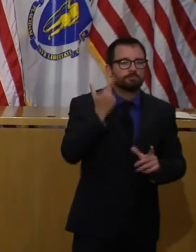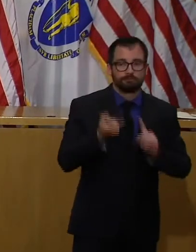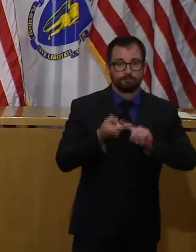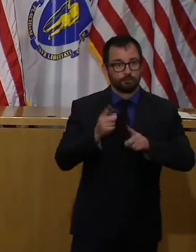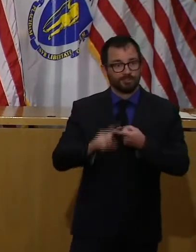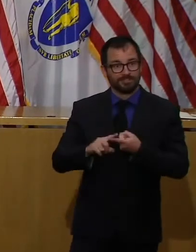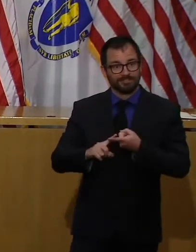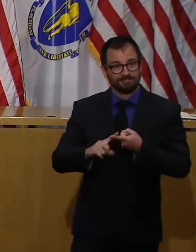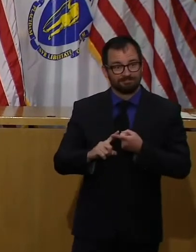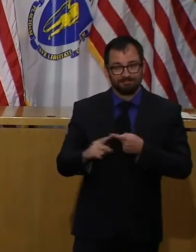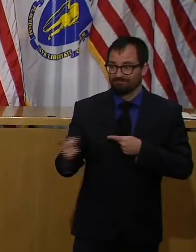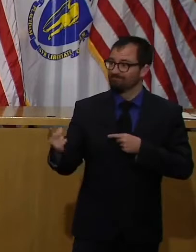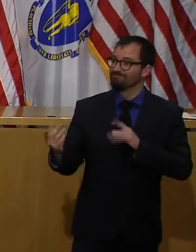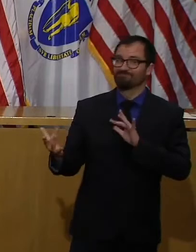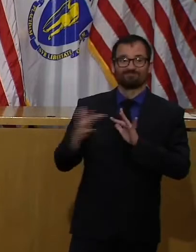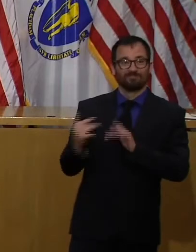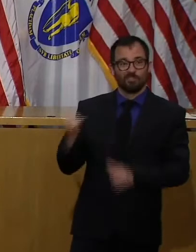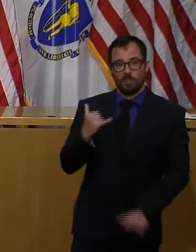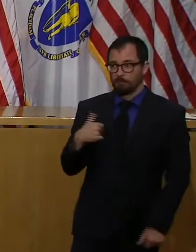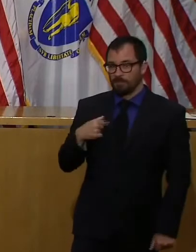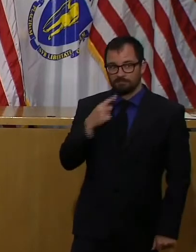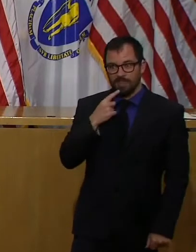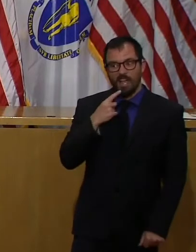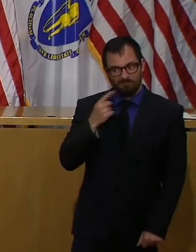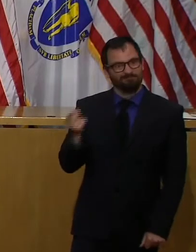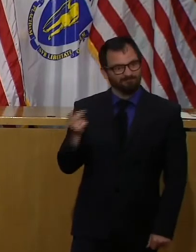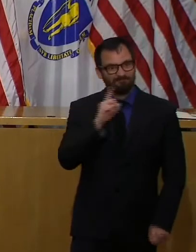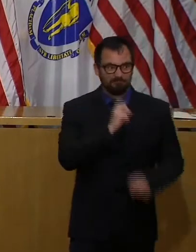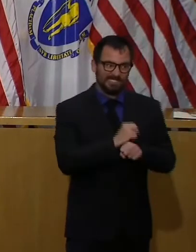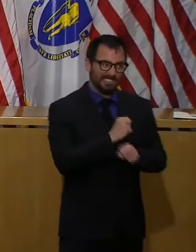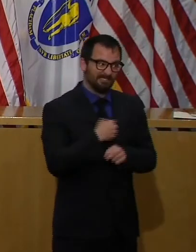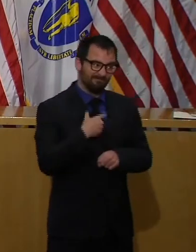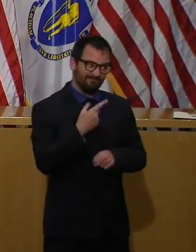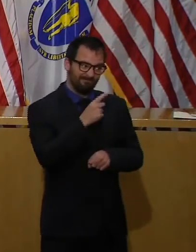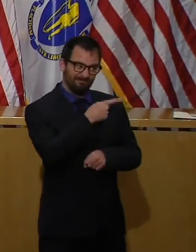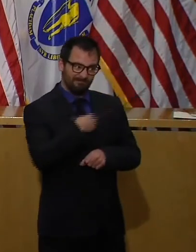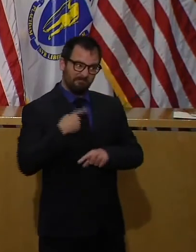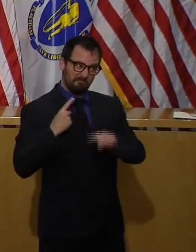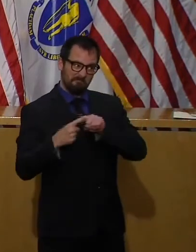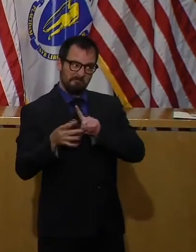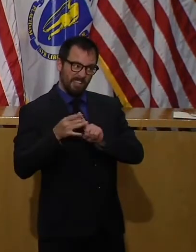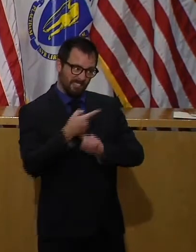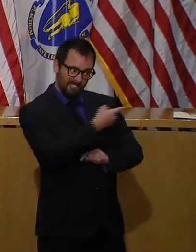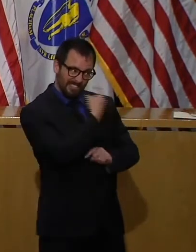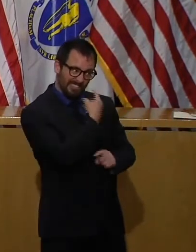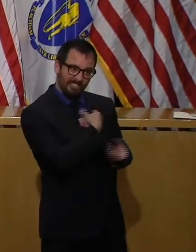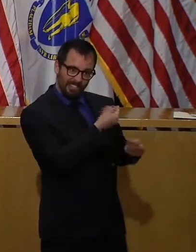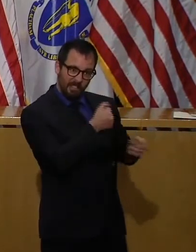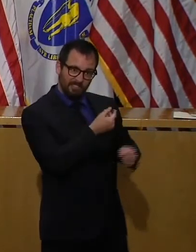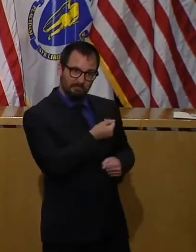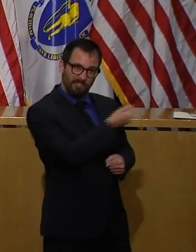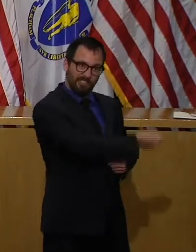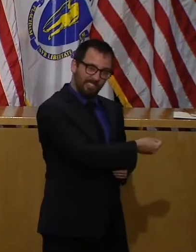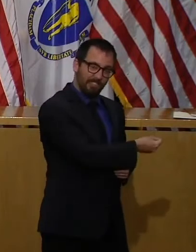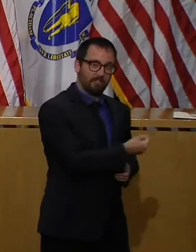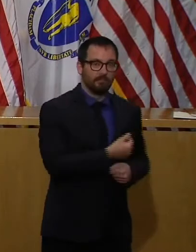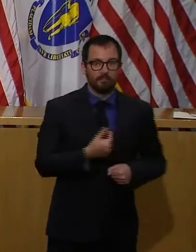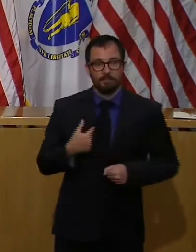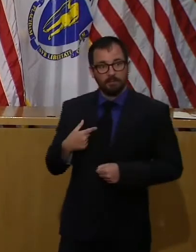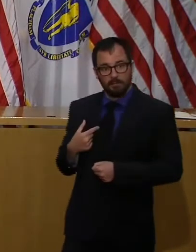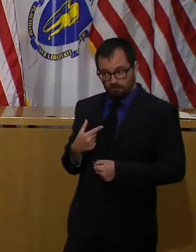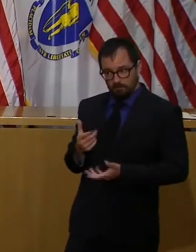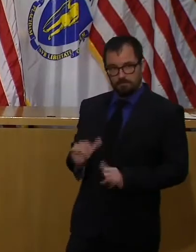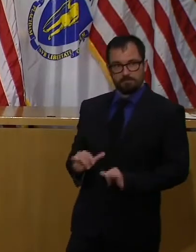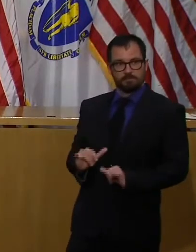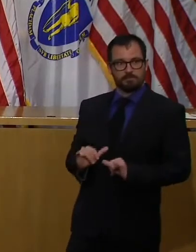contacts, I've tested positive, I want you to take this call from the Mass COVID team when they reach out to you to talk about who you may have been in